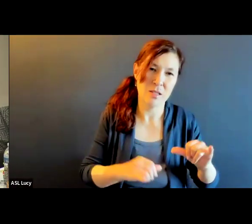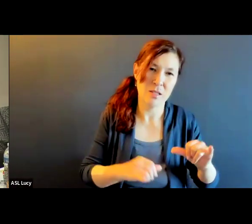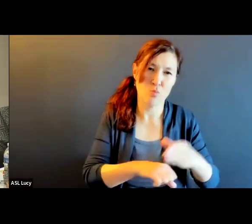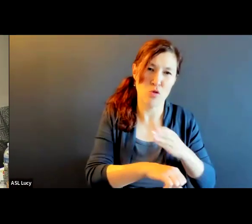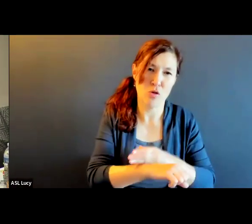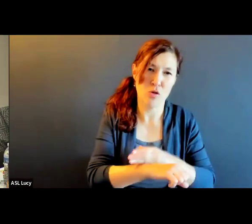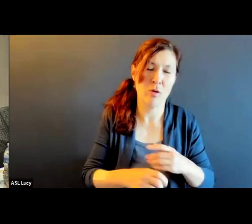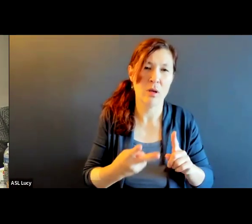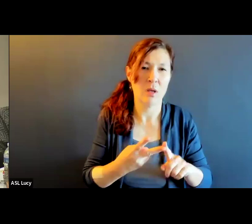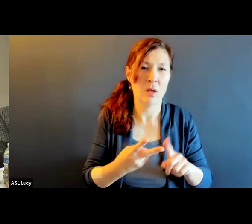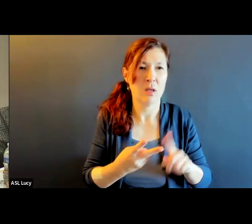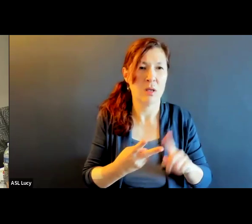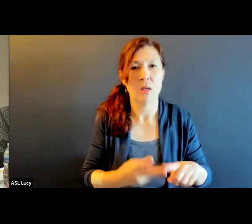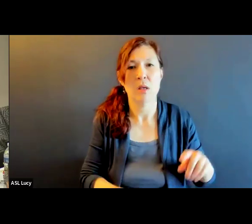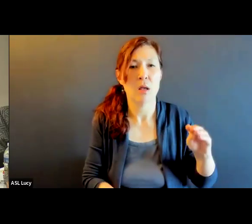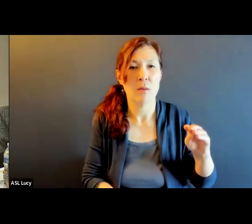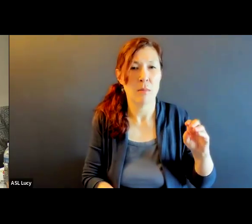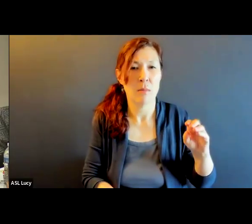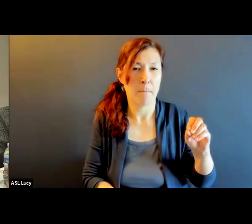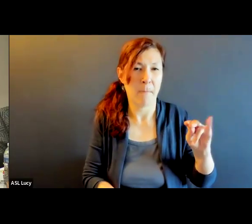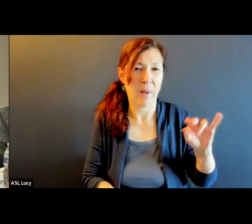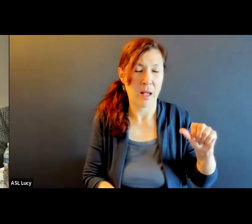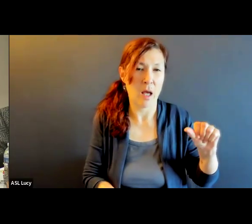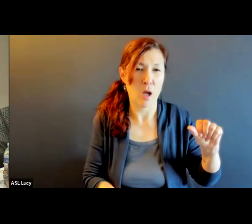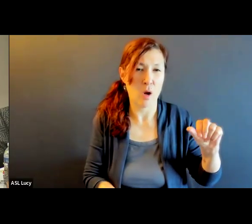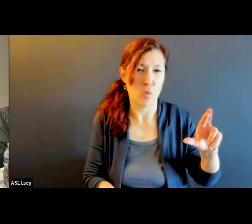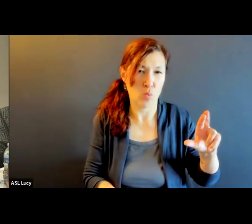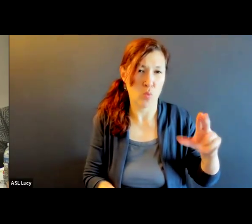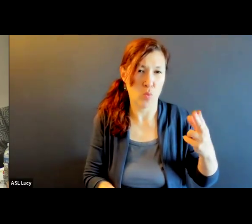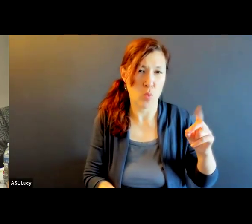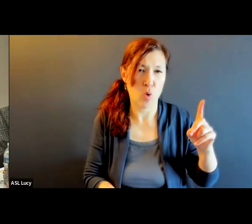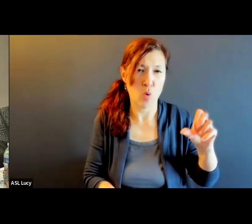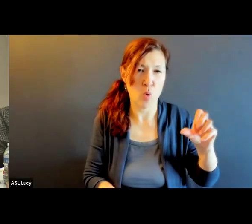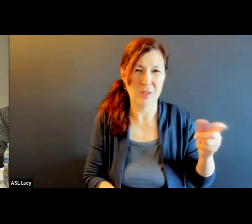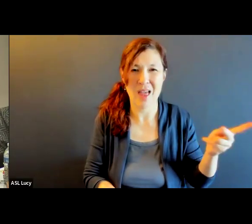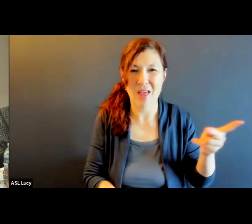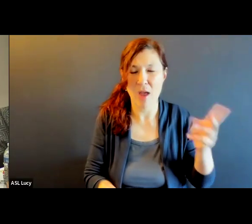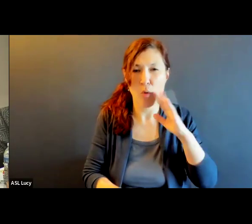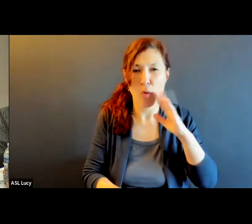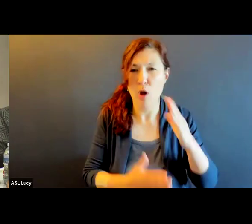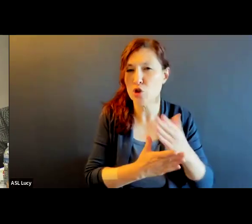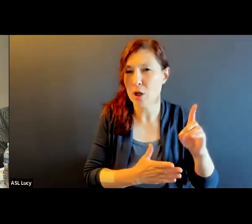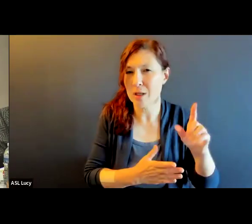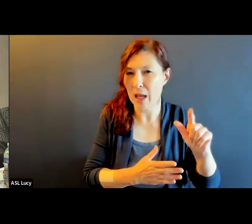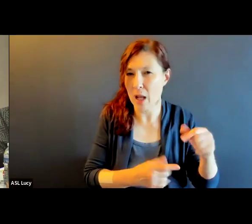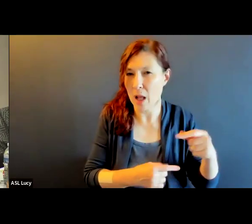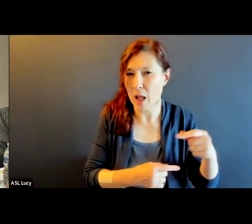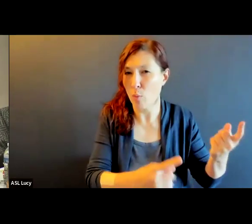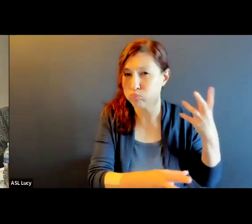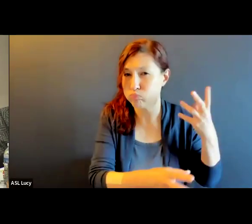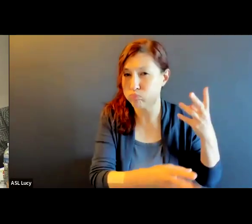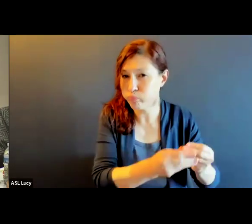Advisor for Strategy and Opportunity Gaps, are here to share the feedback collected so far. As a reminder, this policy is